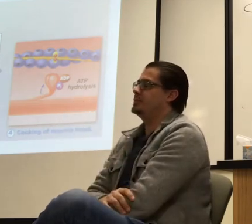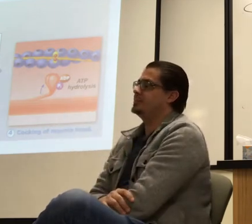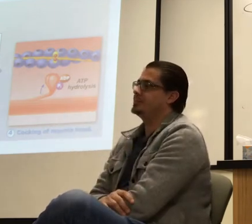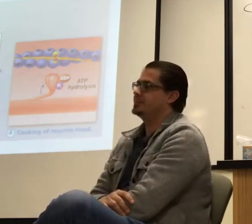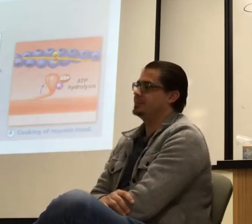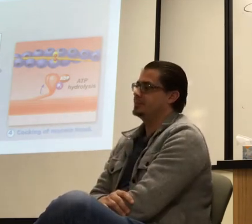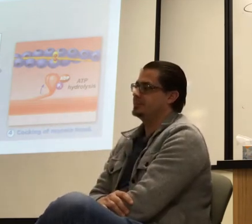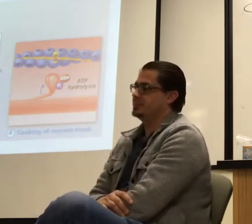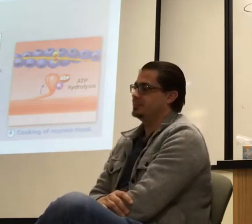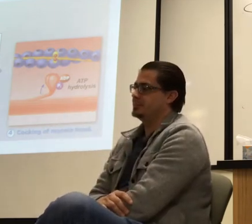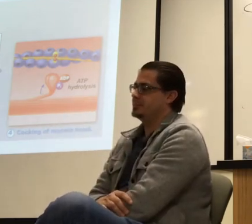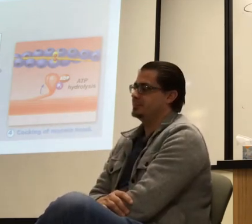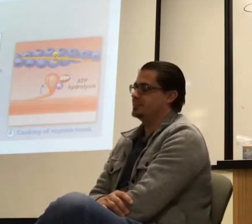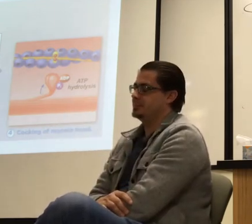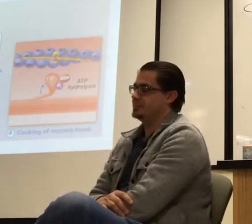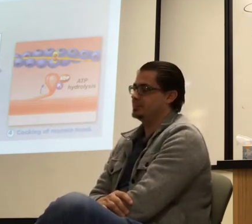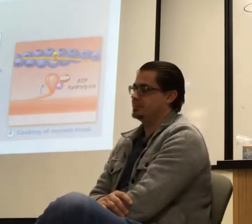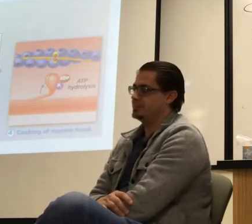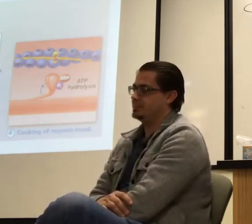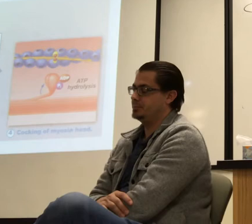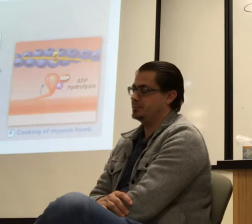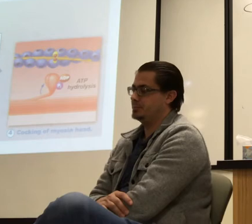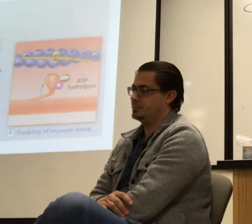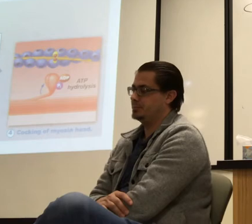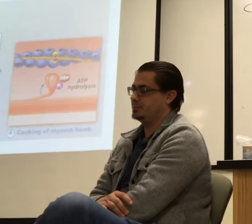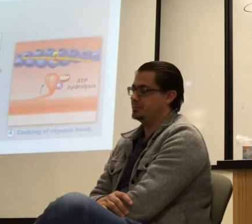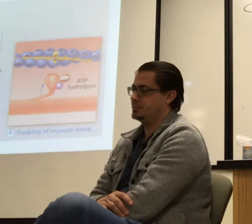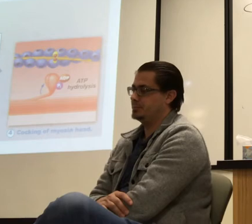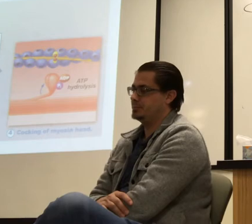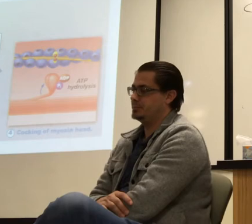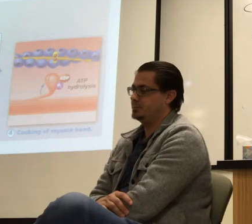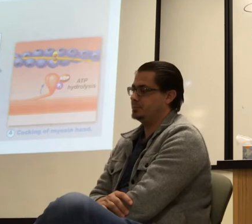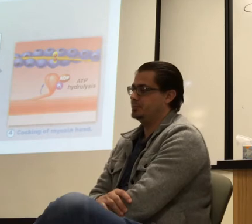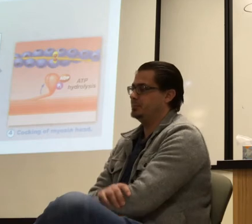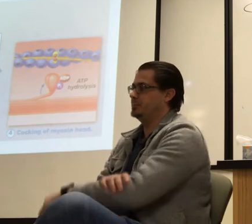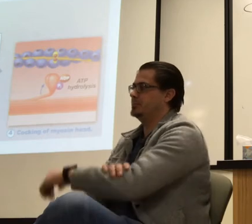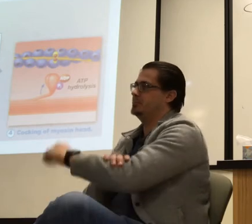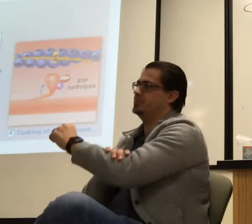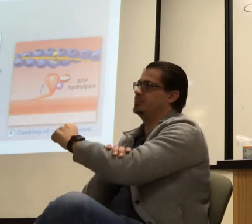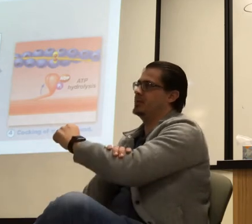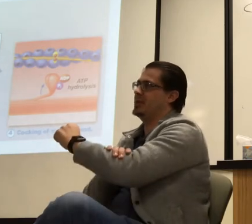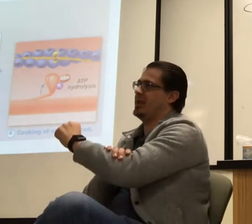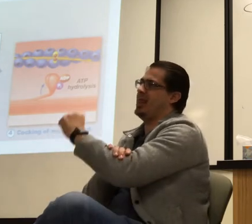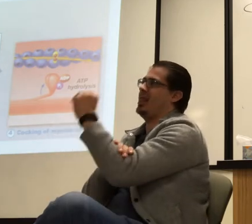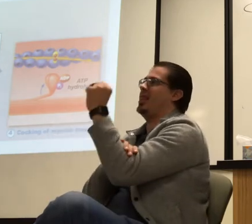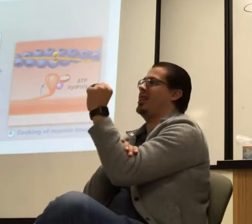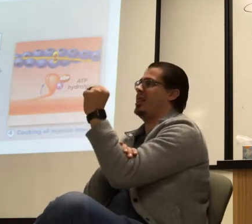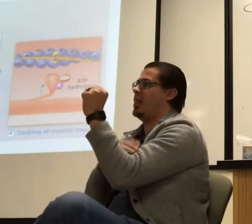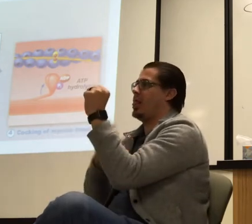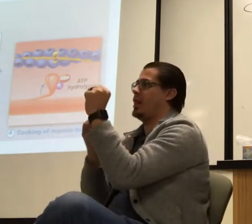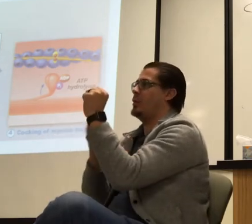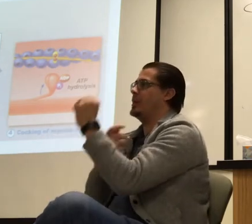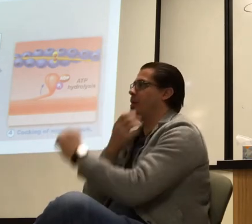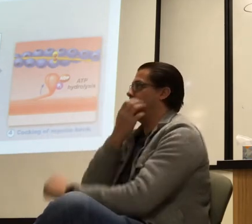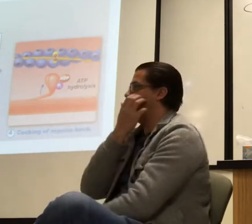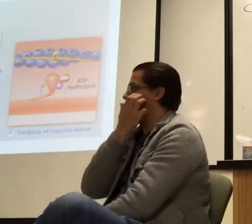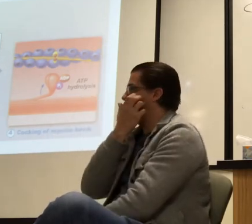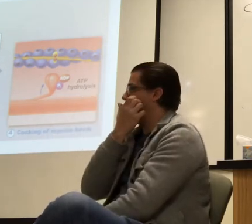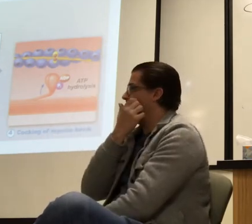So it went from like kind of being like that, and it just kind of swung back a little bit.